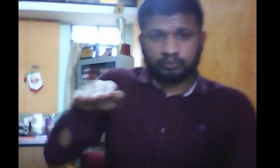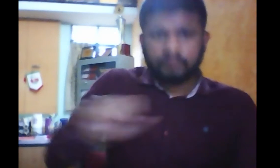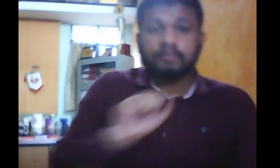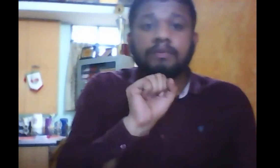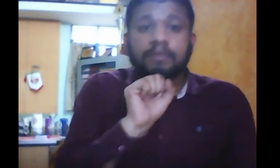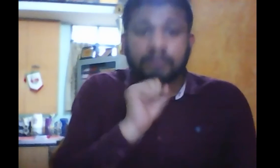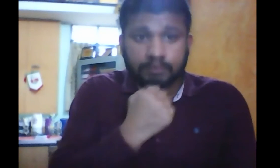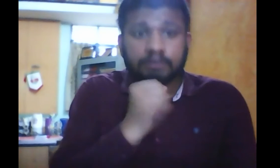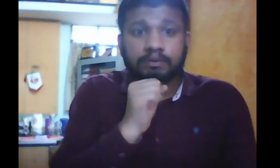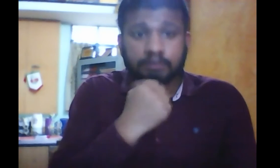How old is the child?